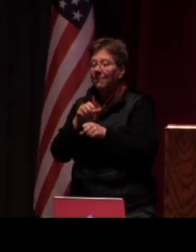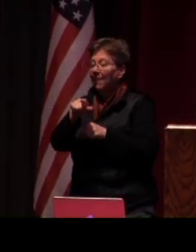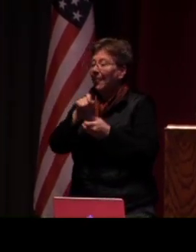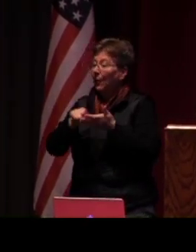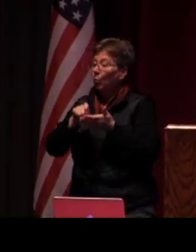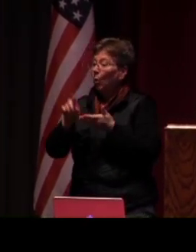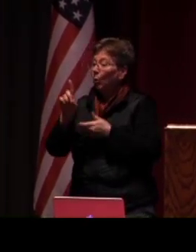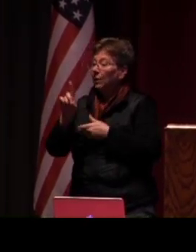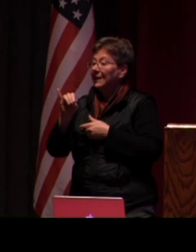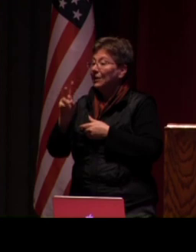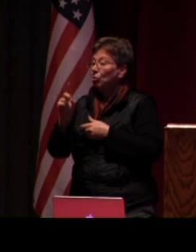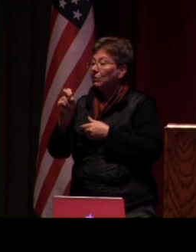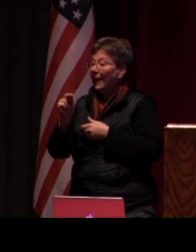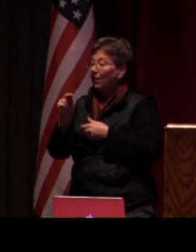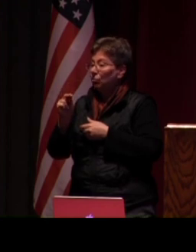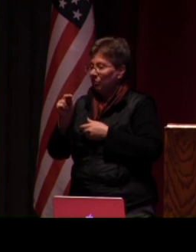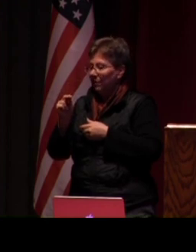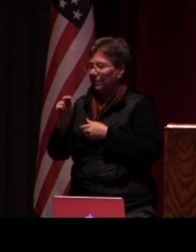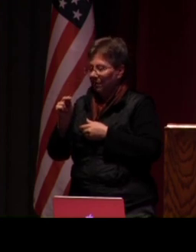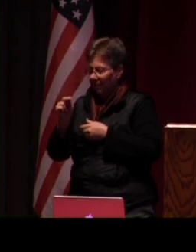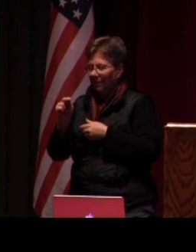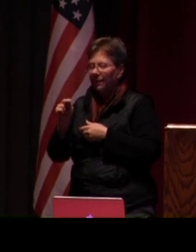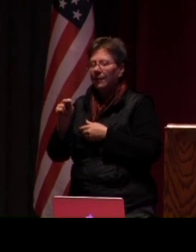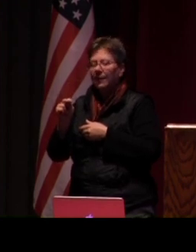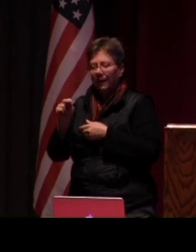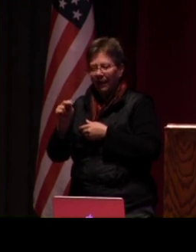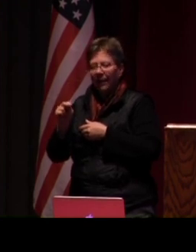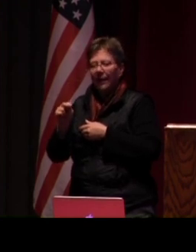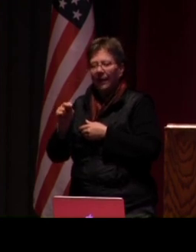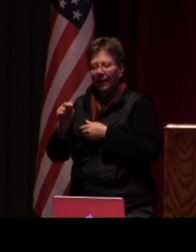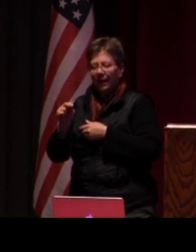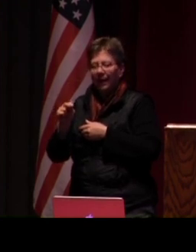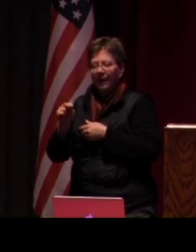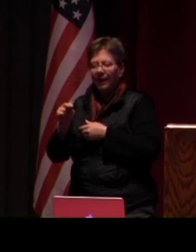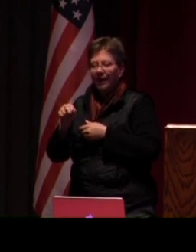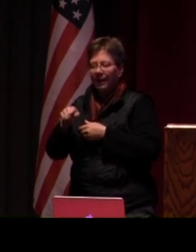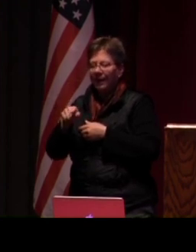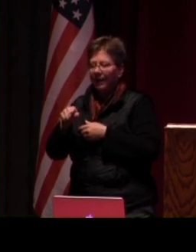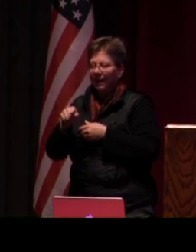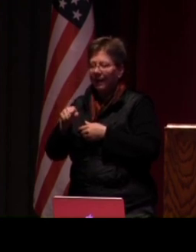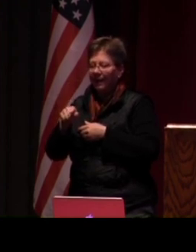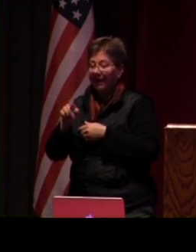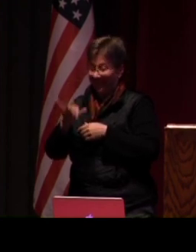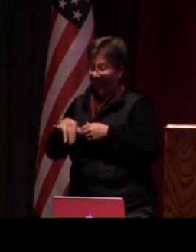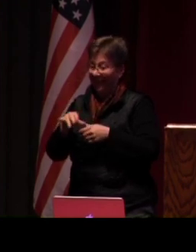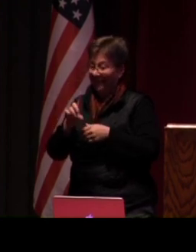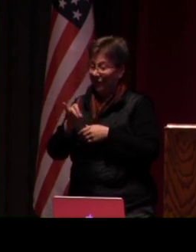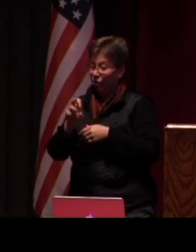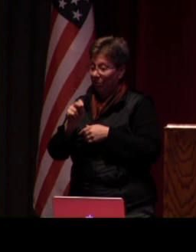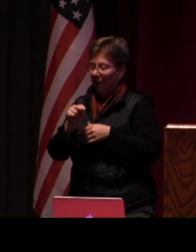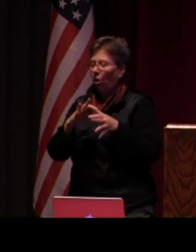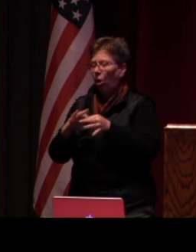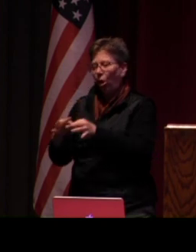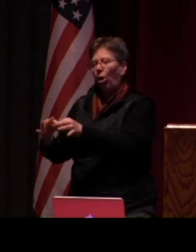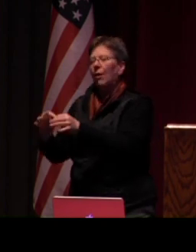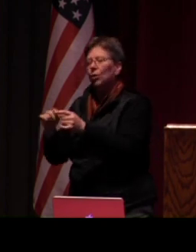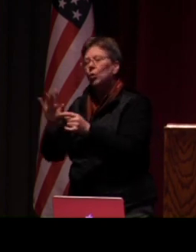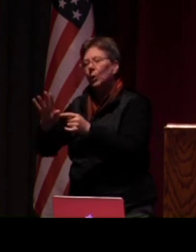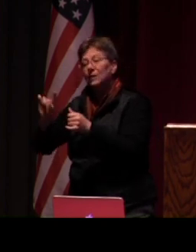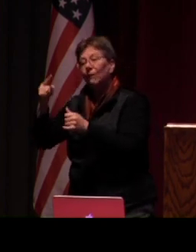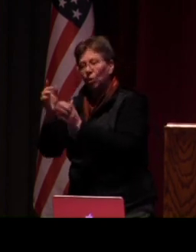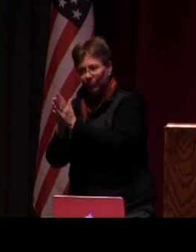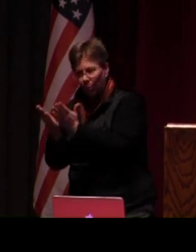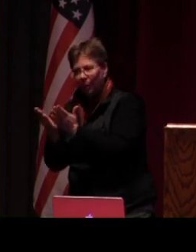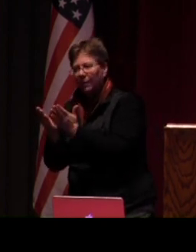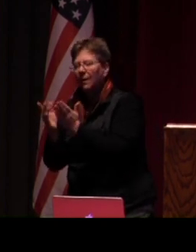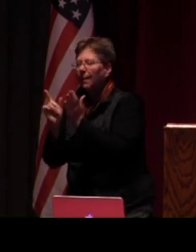which formed the basis of his first book, Lawyers and Citizens, The Making of a Political Elite in Old Virginia Grants,